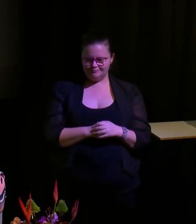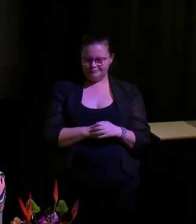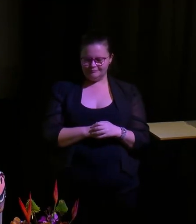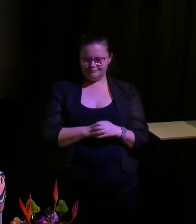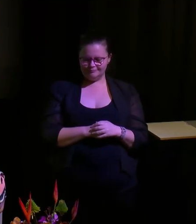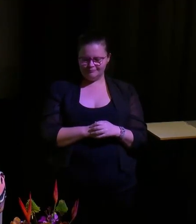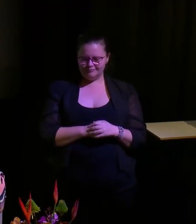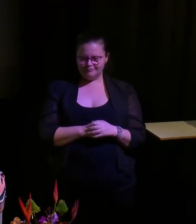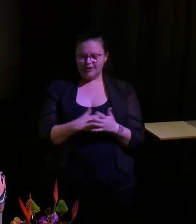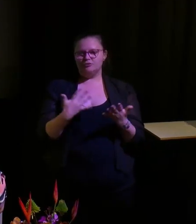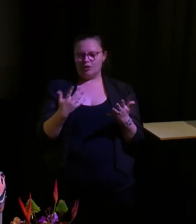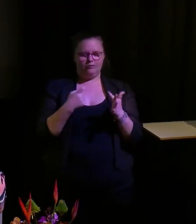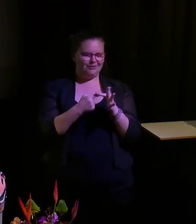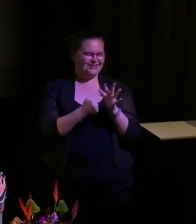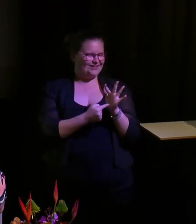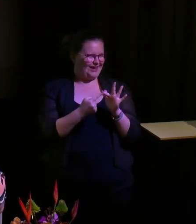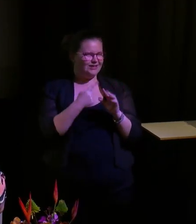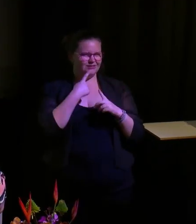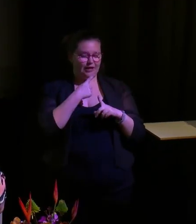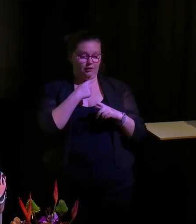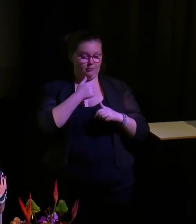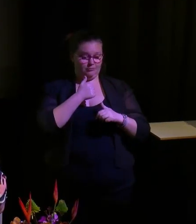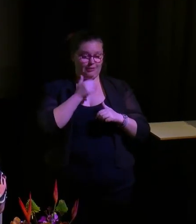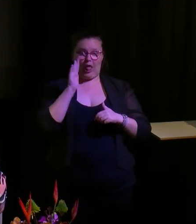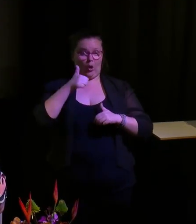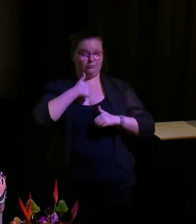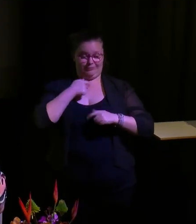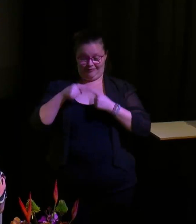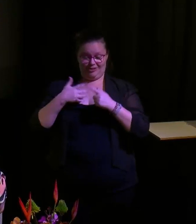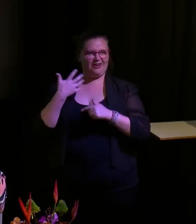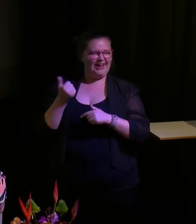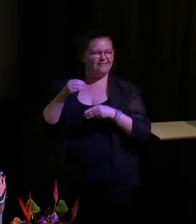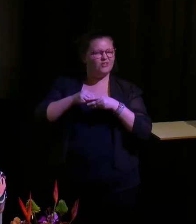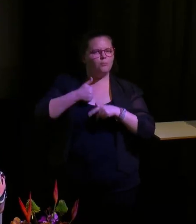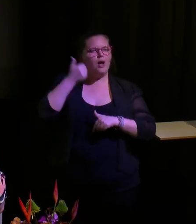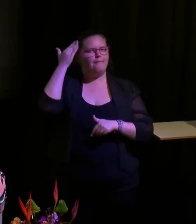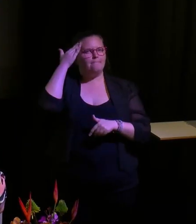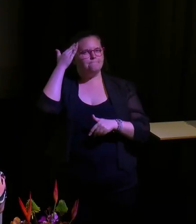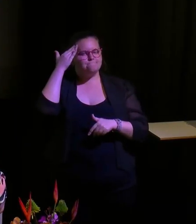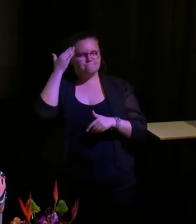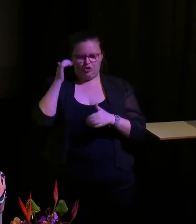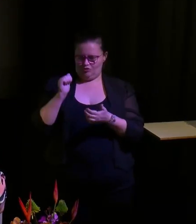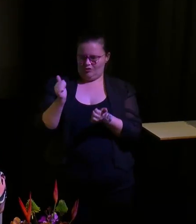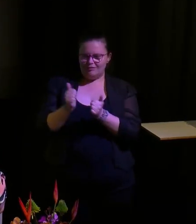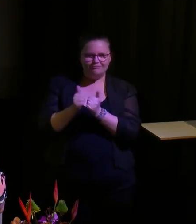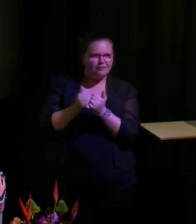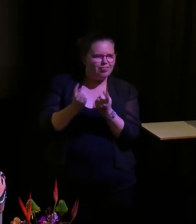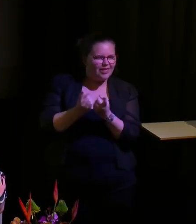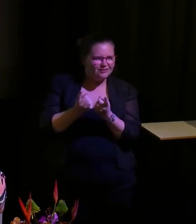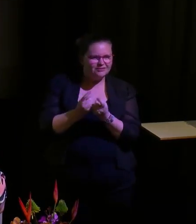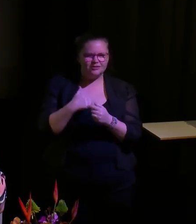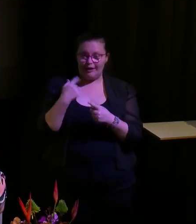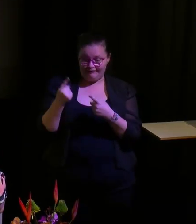what Kate's saying is, the information I had at home that was part of my mum's papers and things, she sort of said, yeah, well, I've